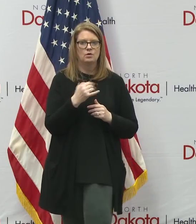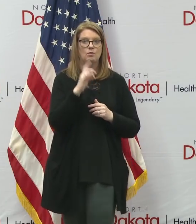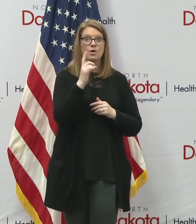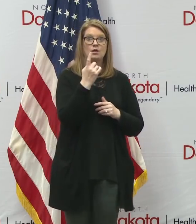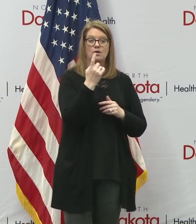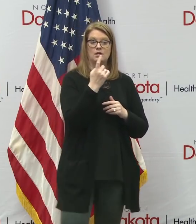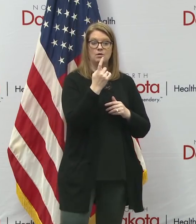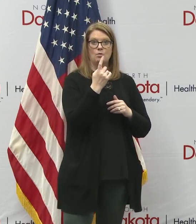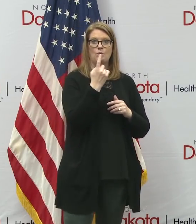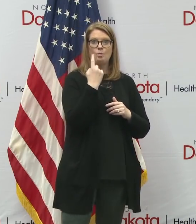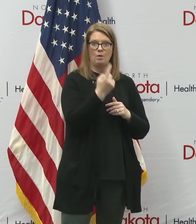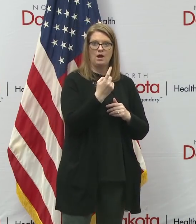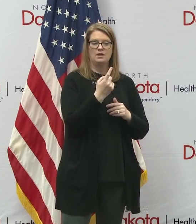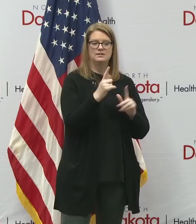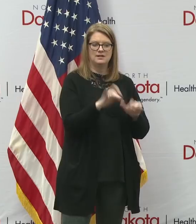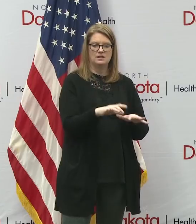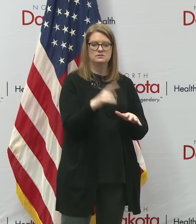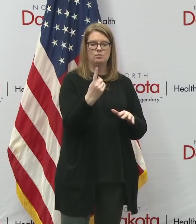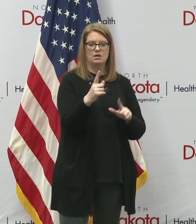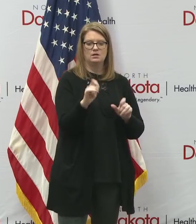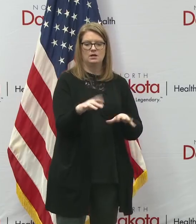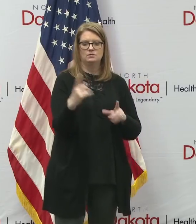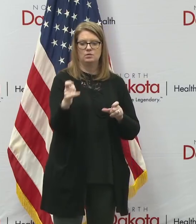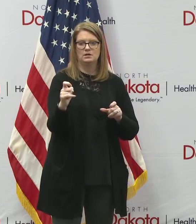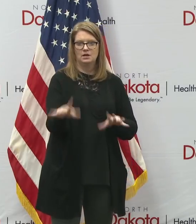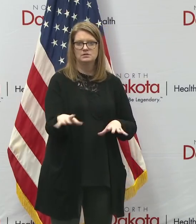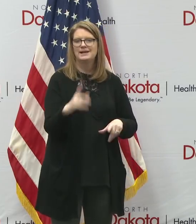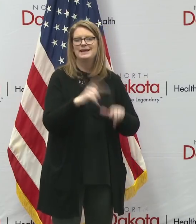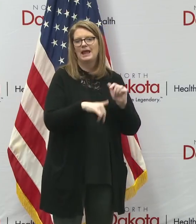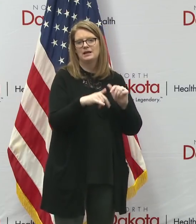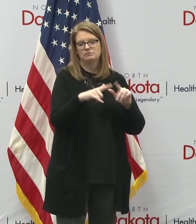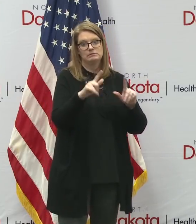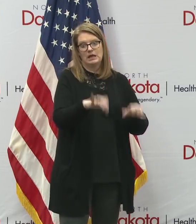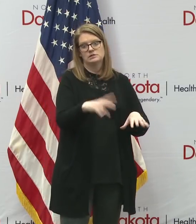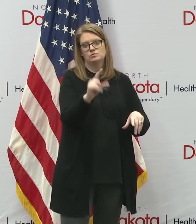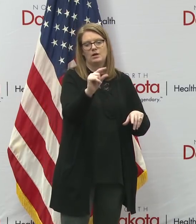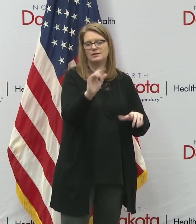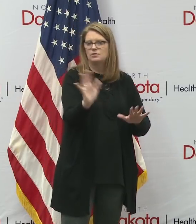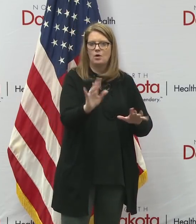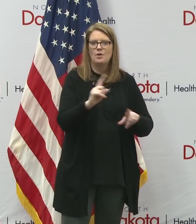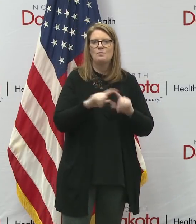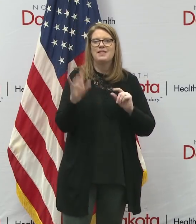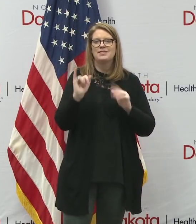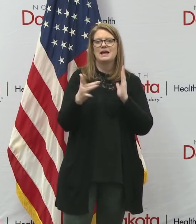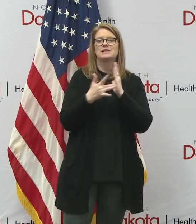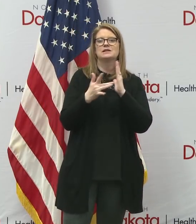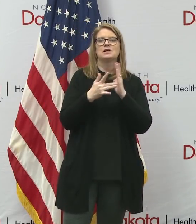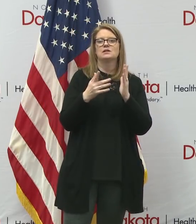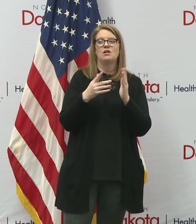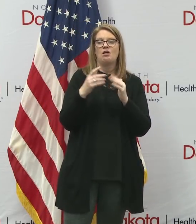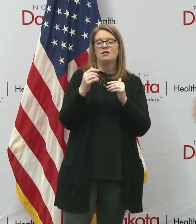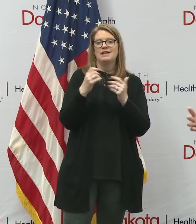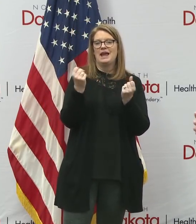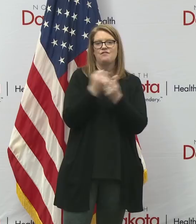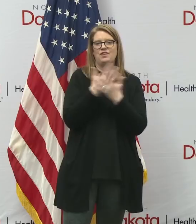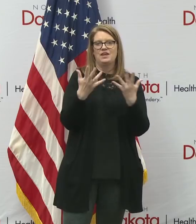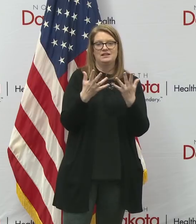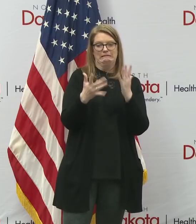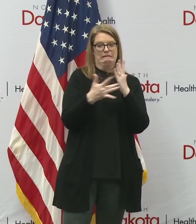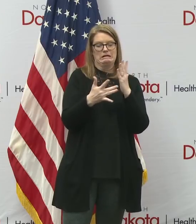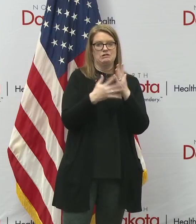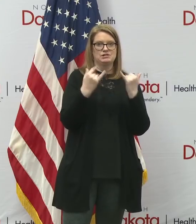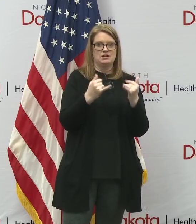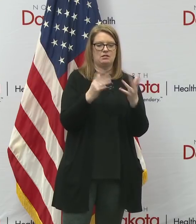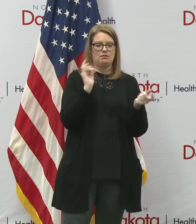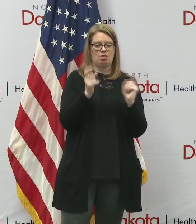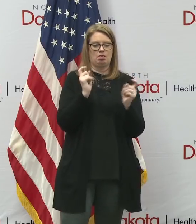But this kind of technology, which they're racing to, they're converting all their existing and they're expanding their